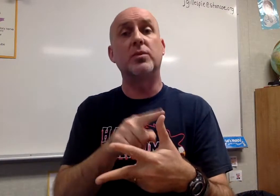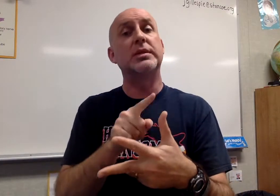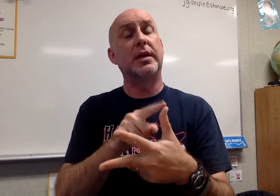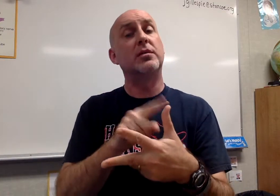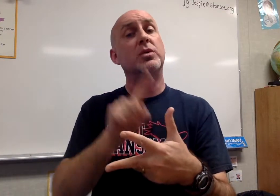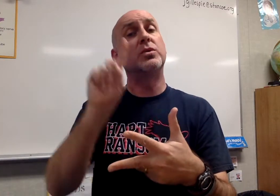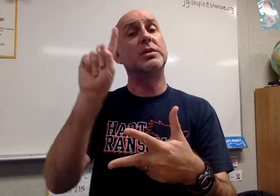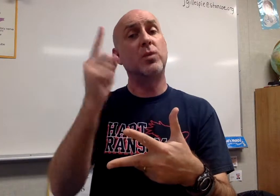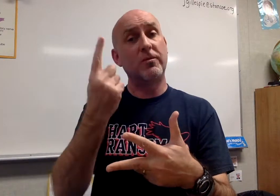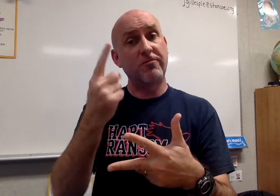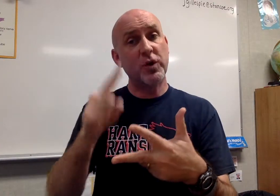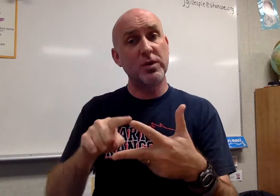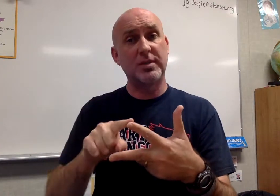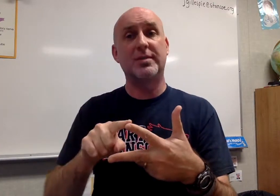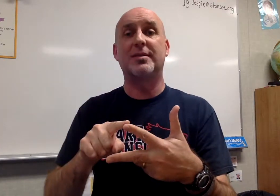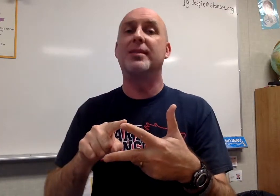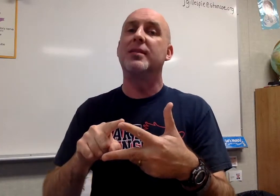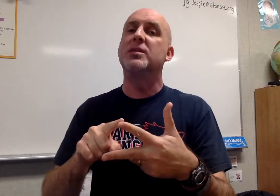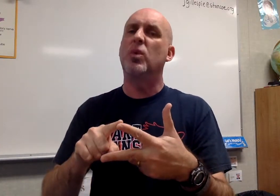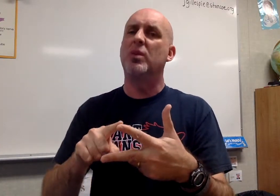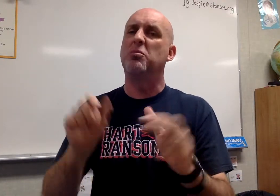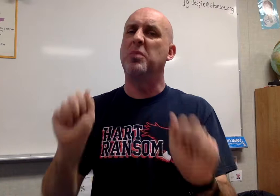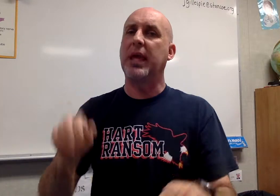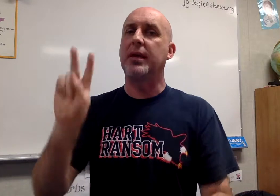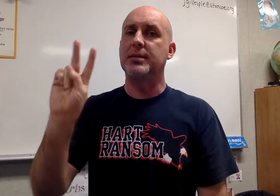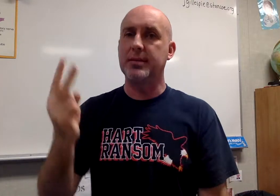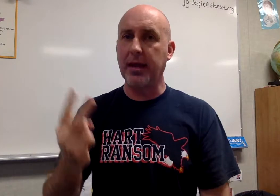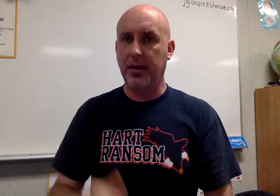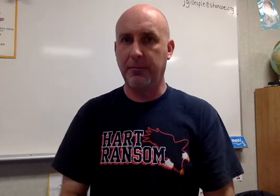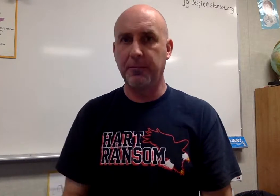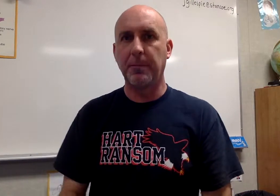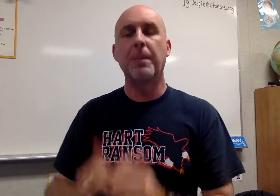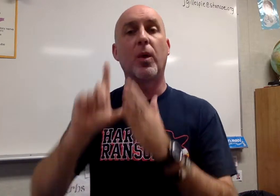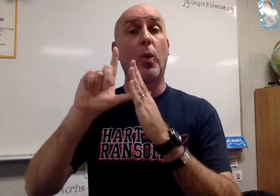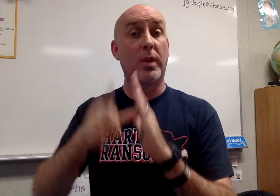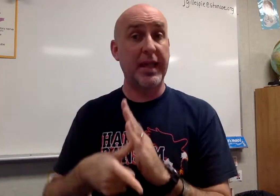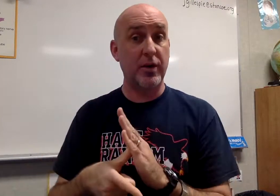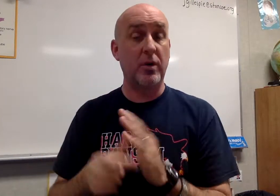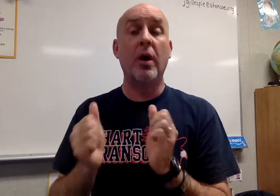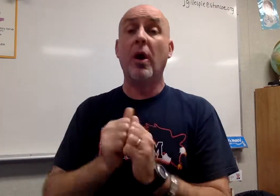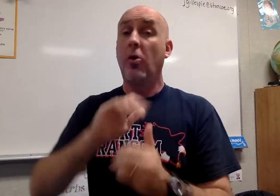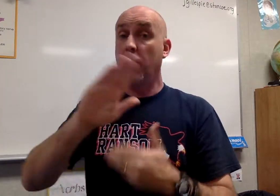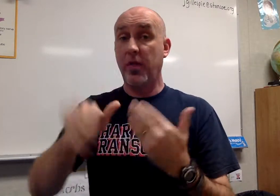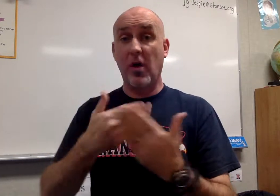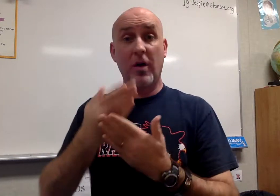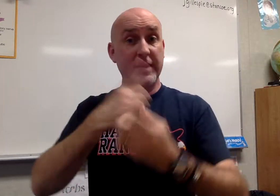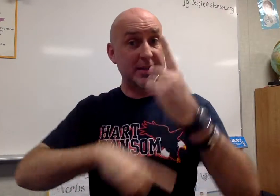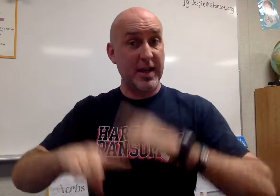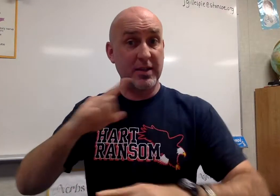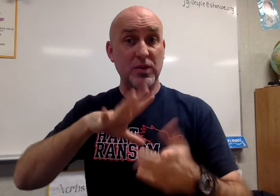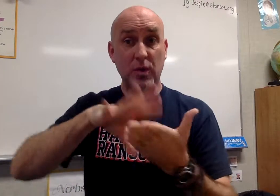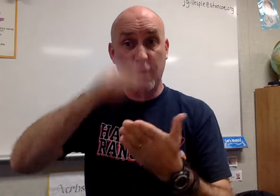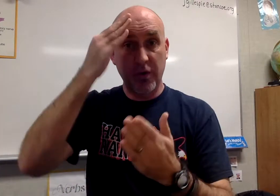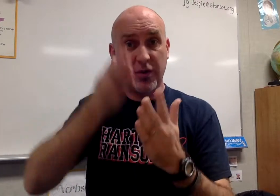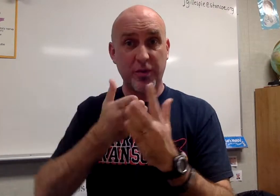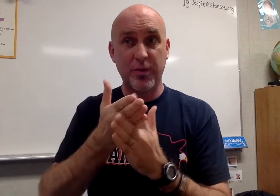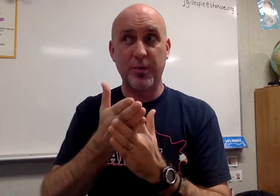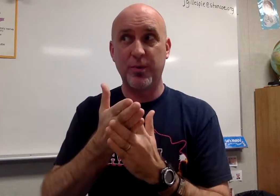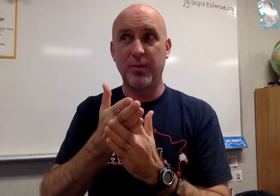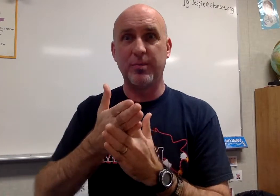tell them we're going to do this one first, and then this one we can second, or later. Or with all the signs you learned through